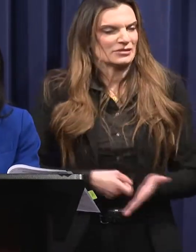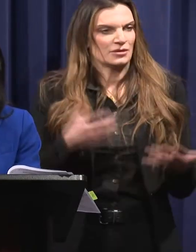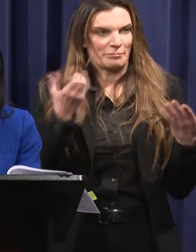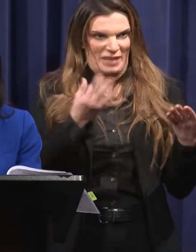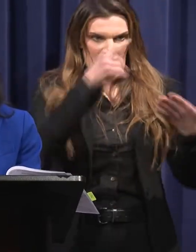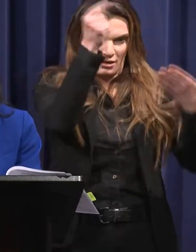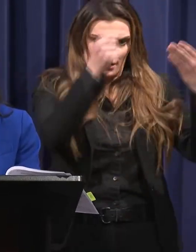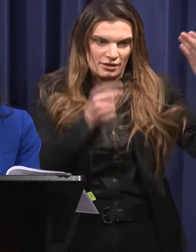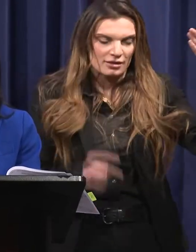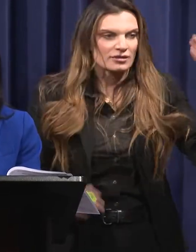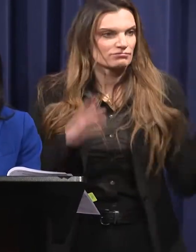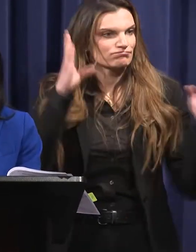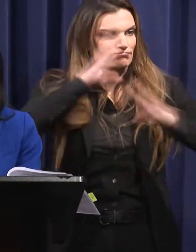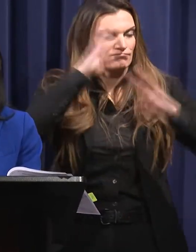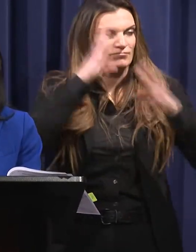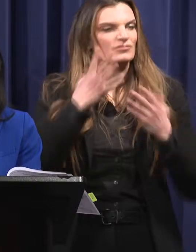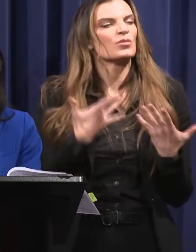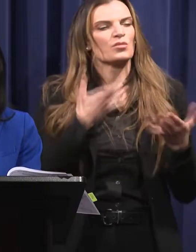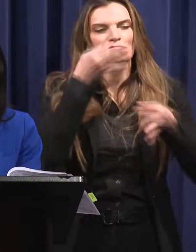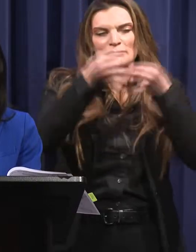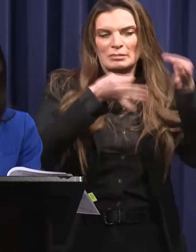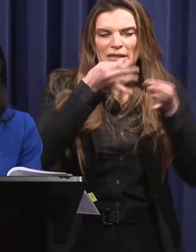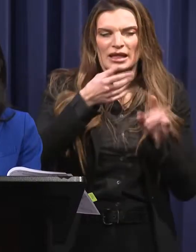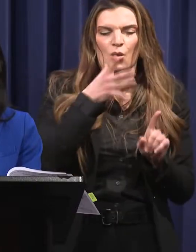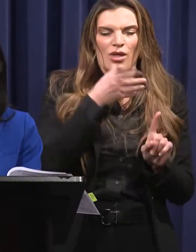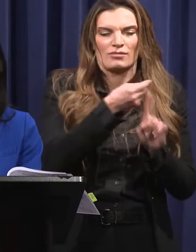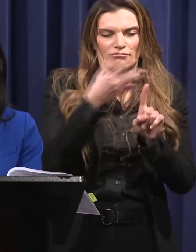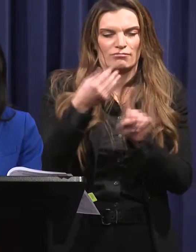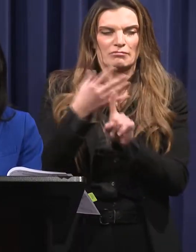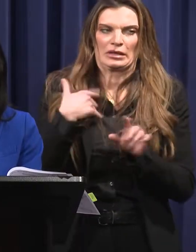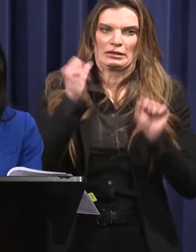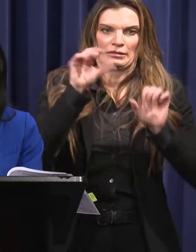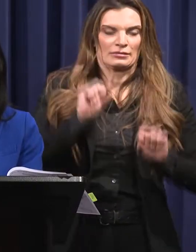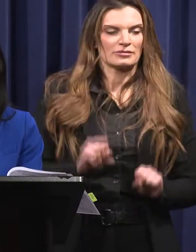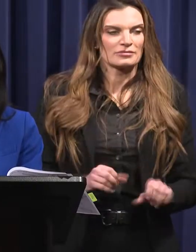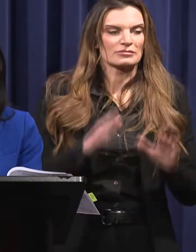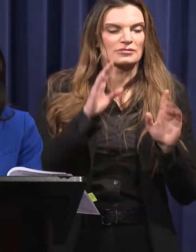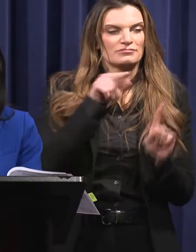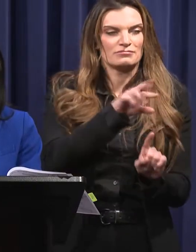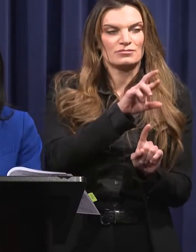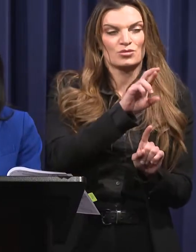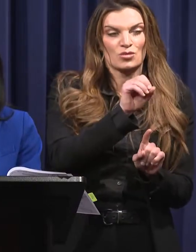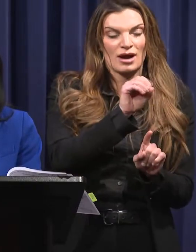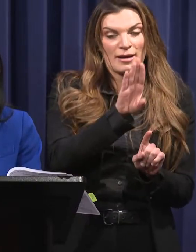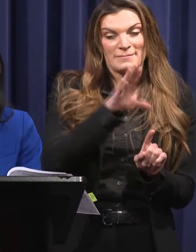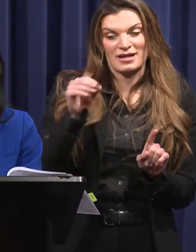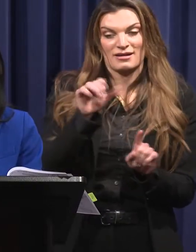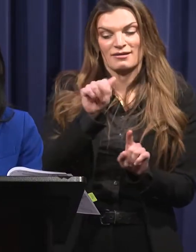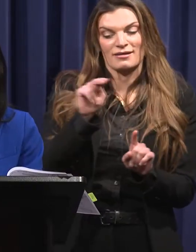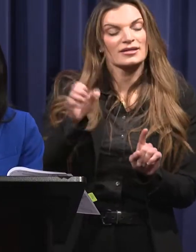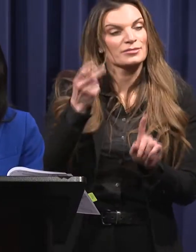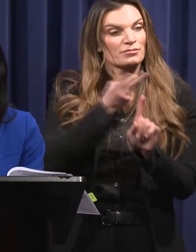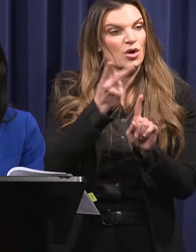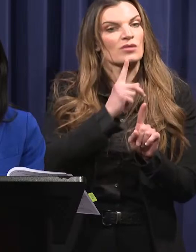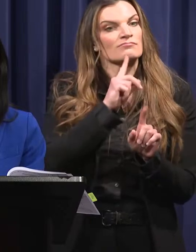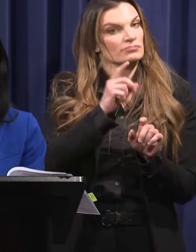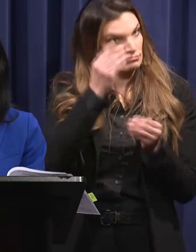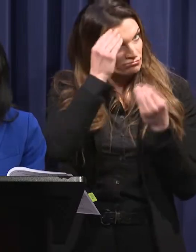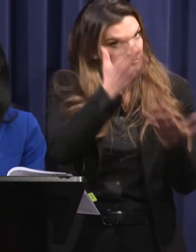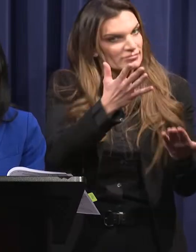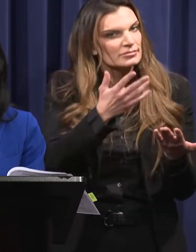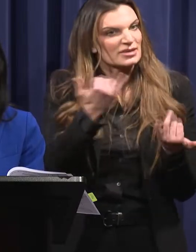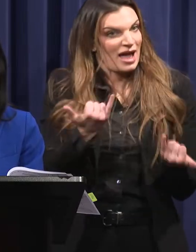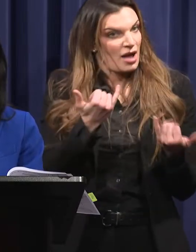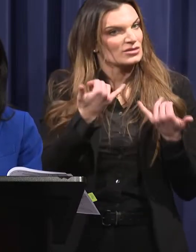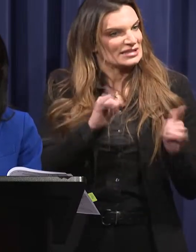required for each of these charges, with the understanding, of course, that both Ann and Rob Menard are presumed innocent until and unless proven